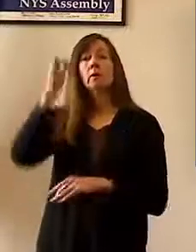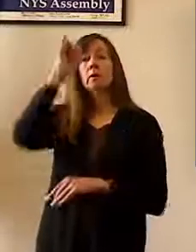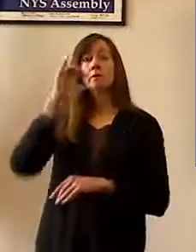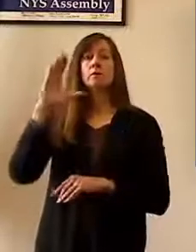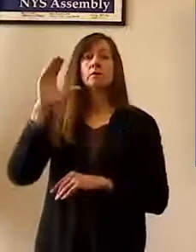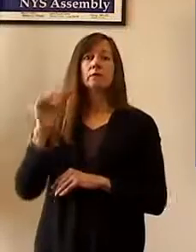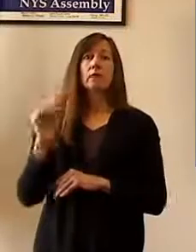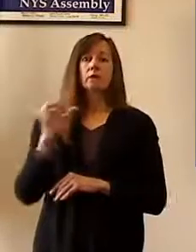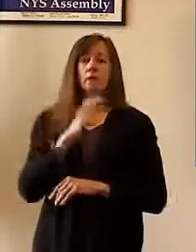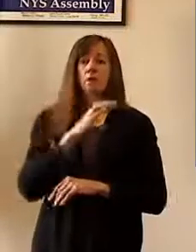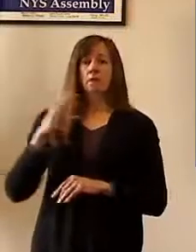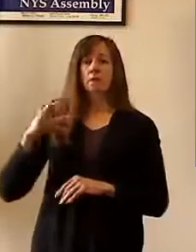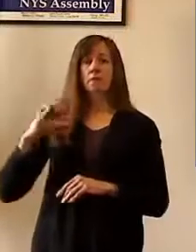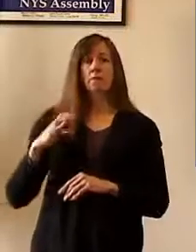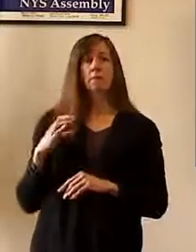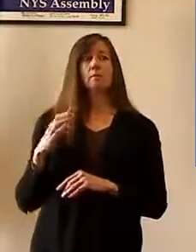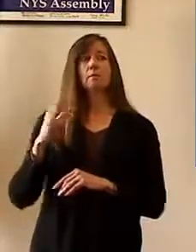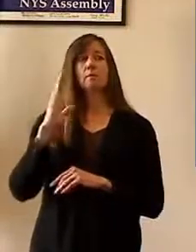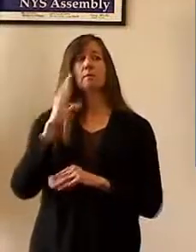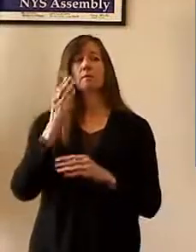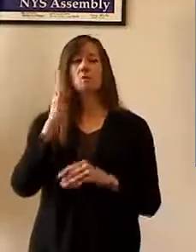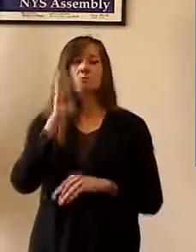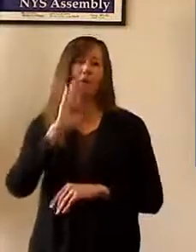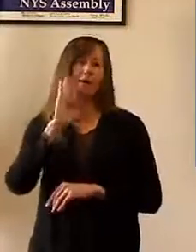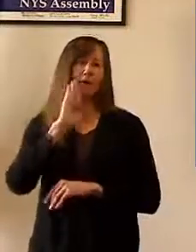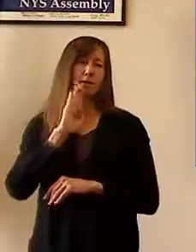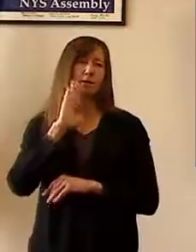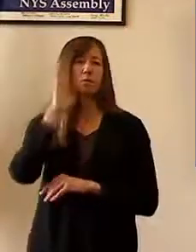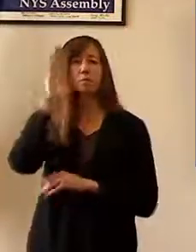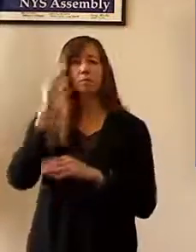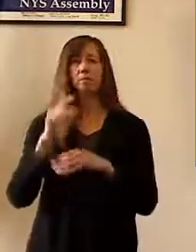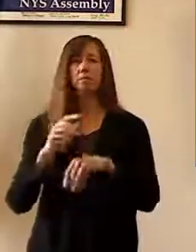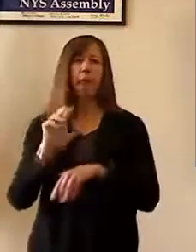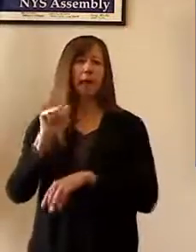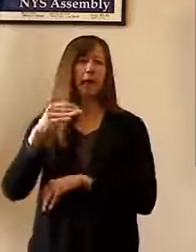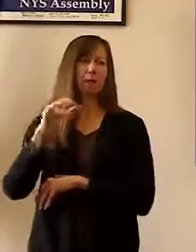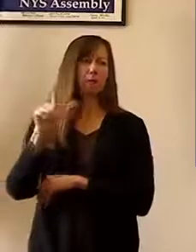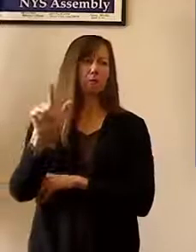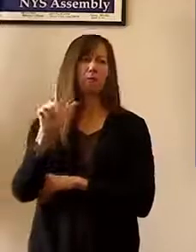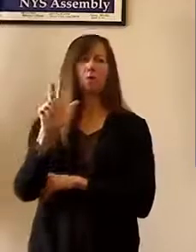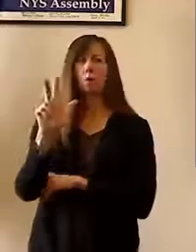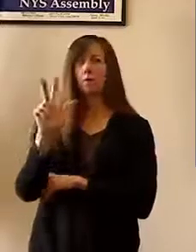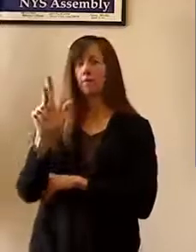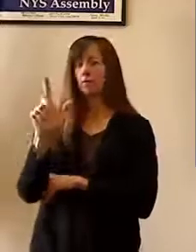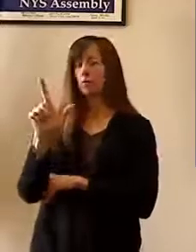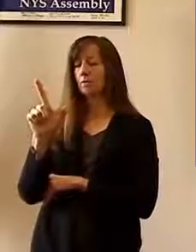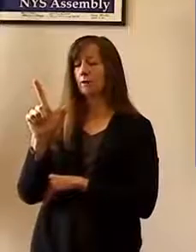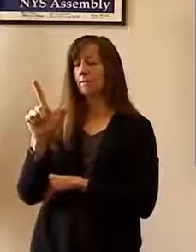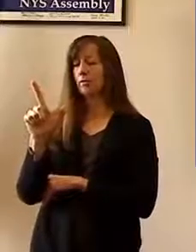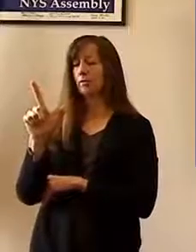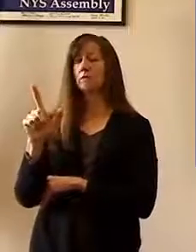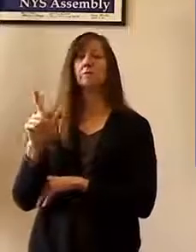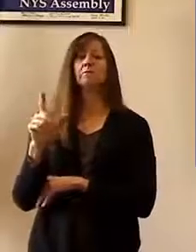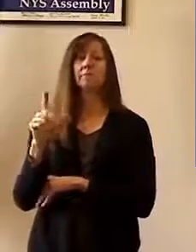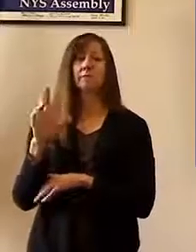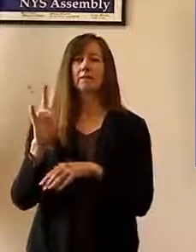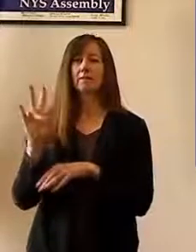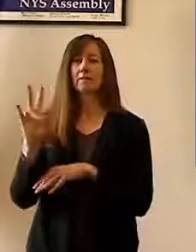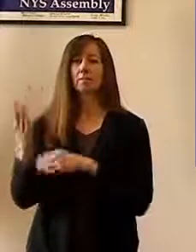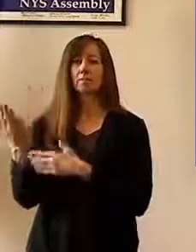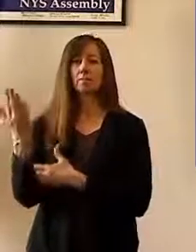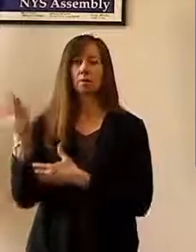monthly breakfast. That's April 21st at 7:30 a.m. This is a hybrid event, but if you're interested in participating, visit